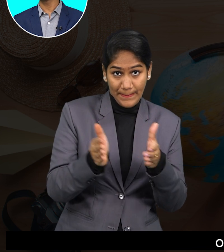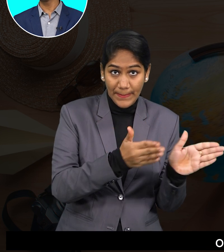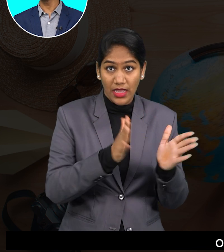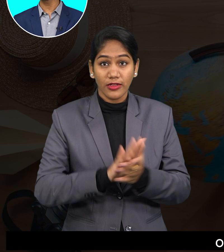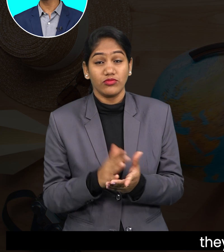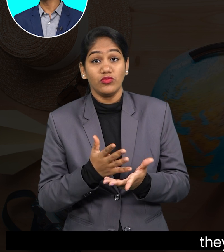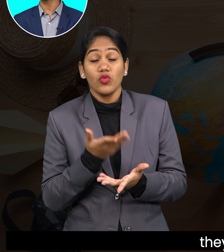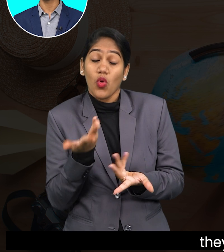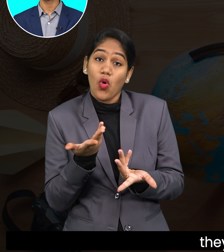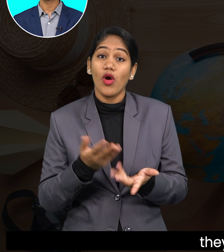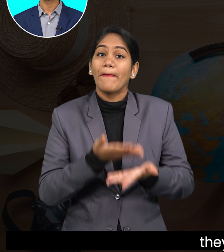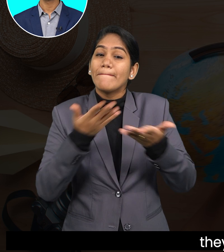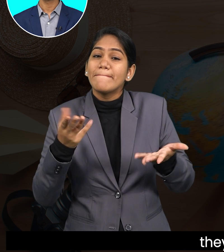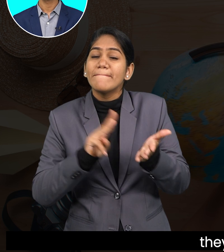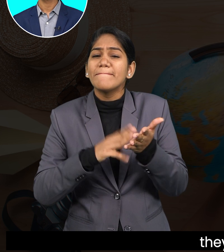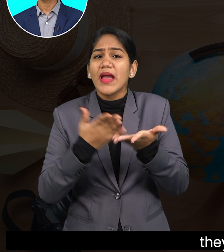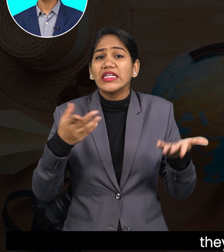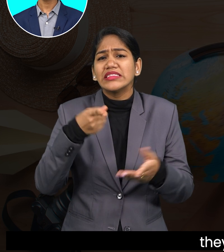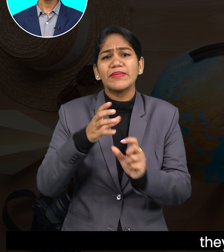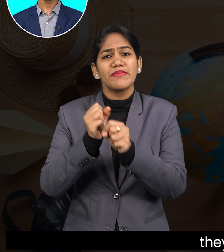or the materials they are made from.